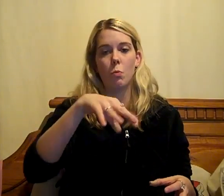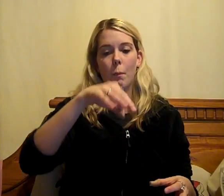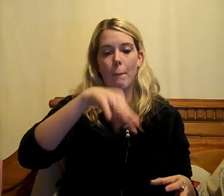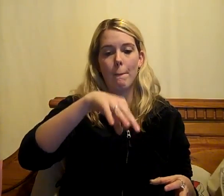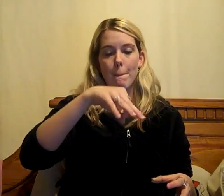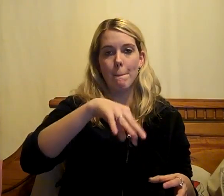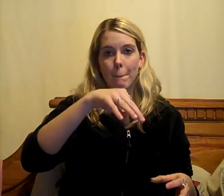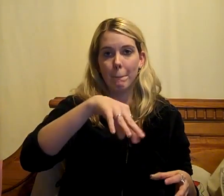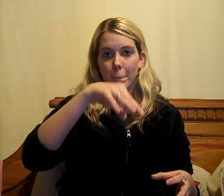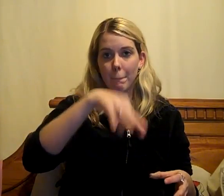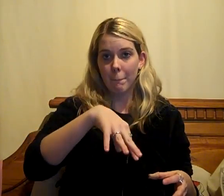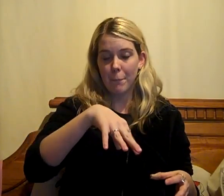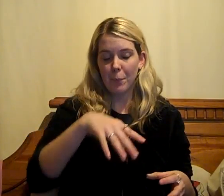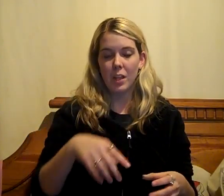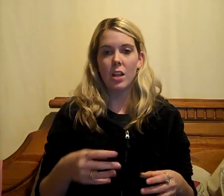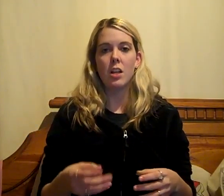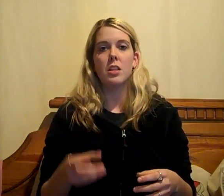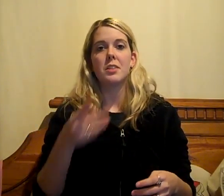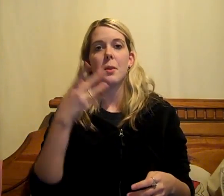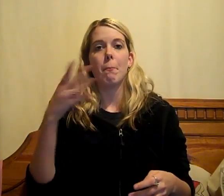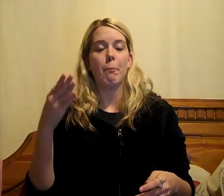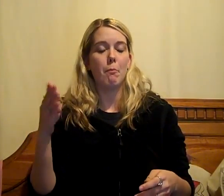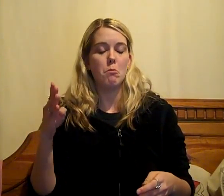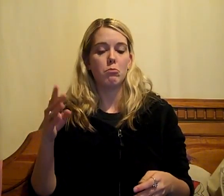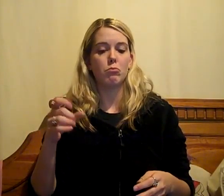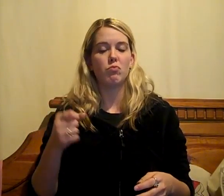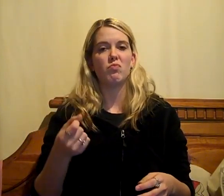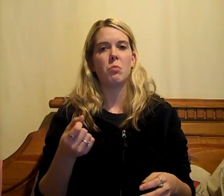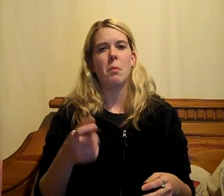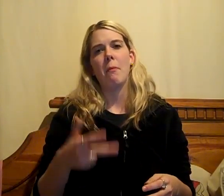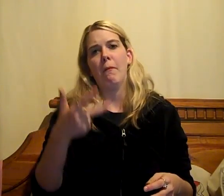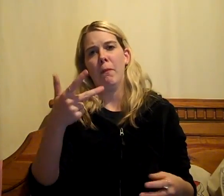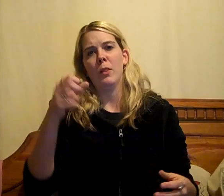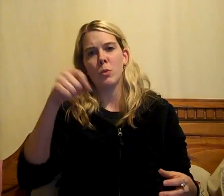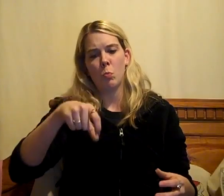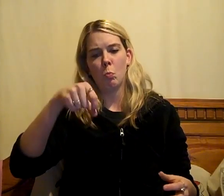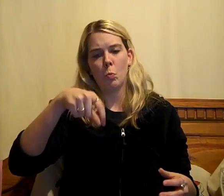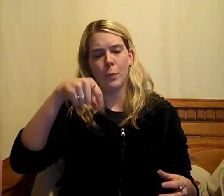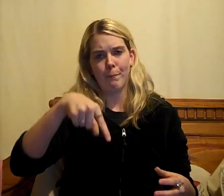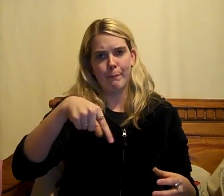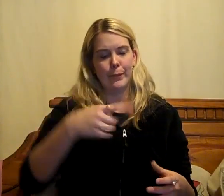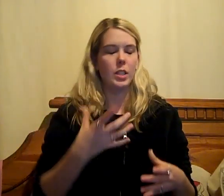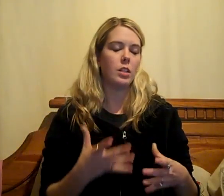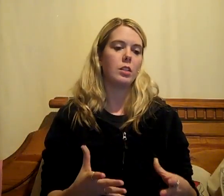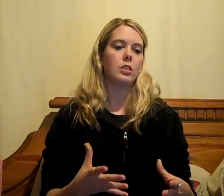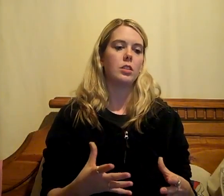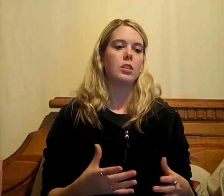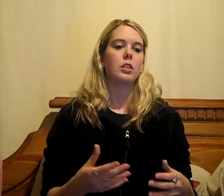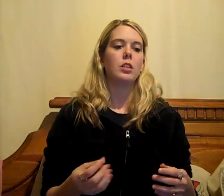so we're going to put more oatmeal down here. So we're just going to stick it.